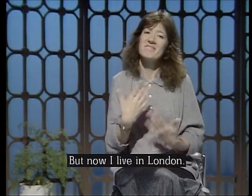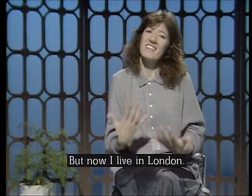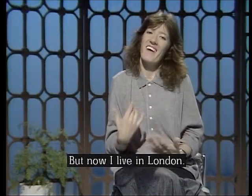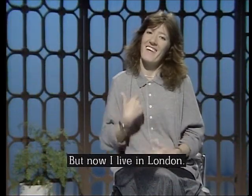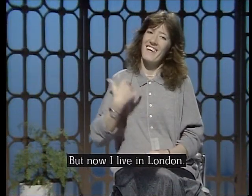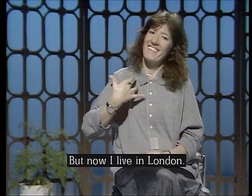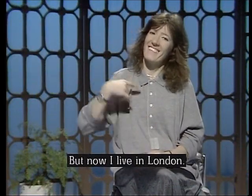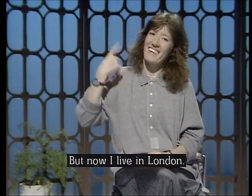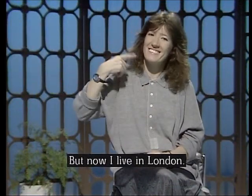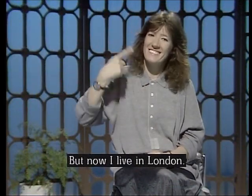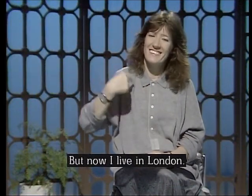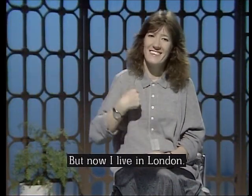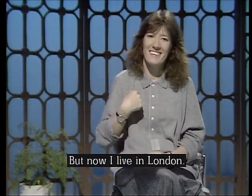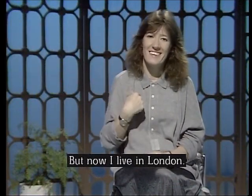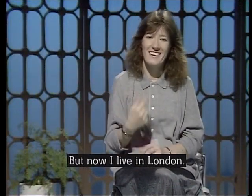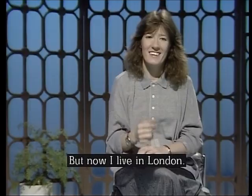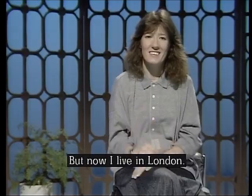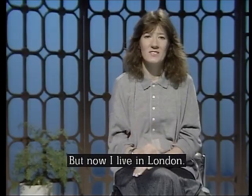But now I live in London.